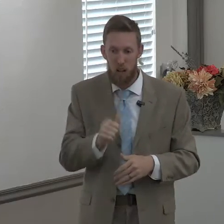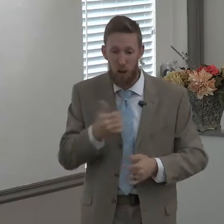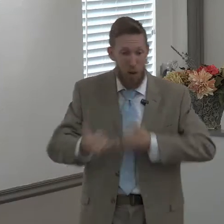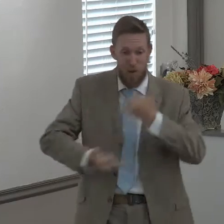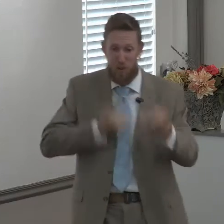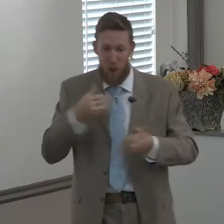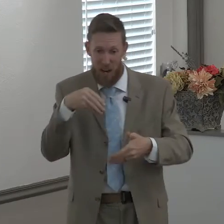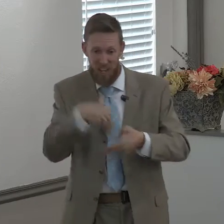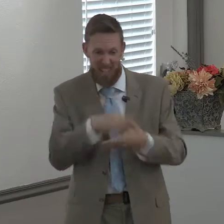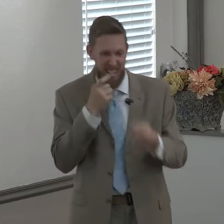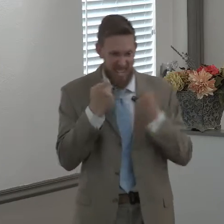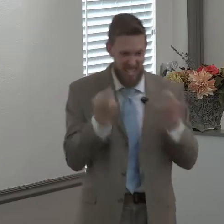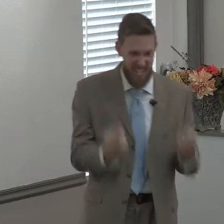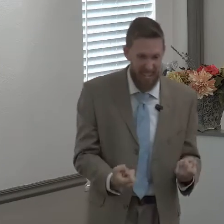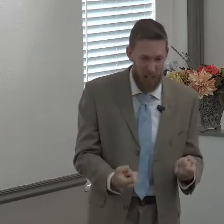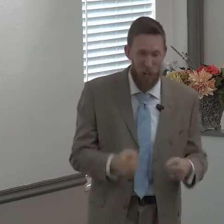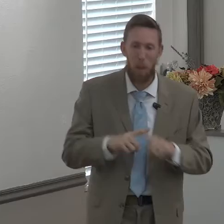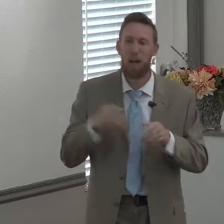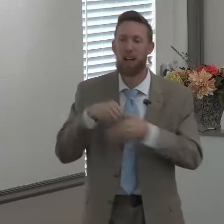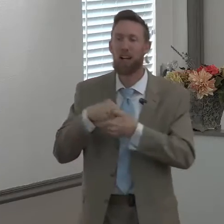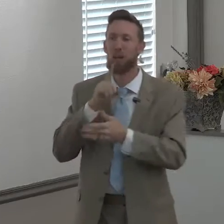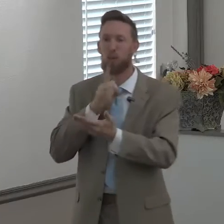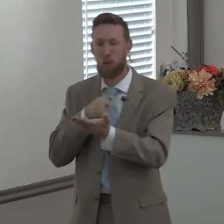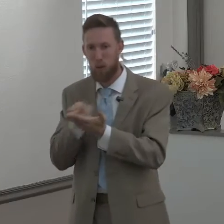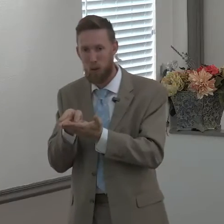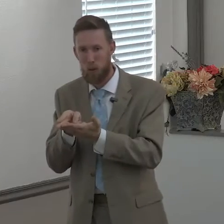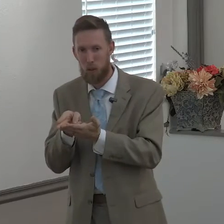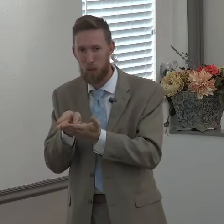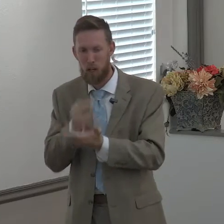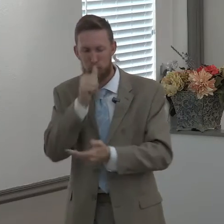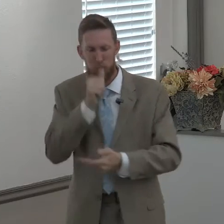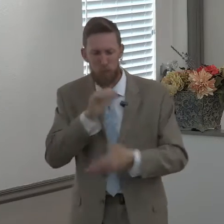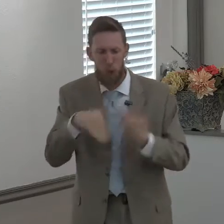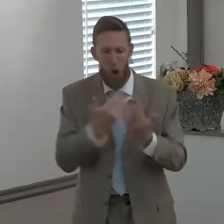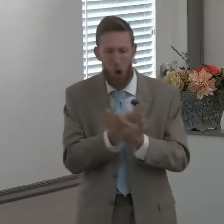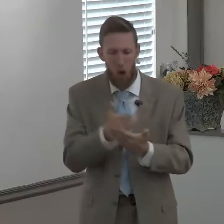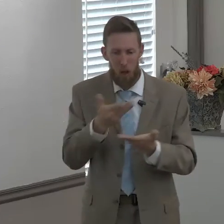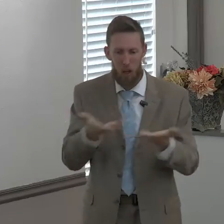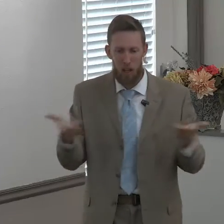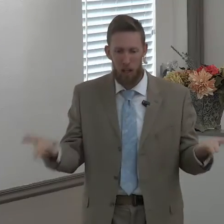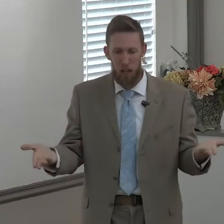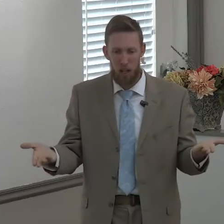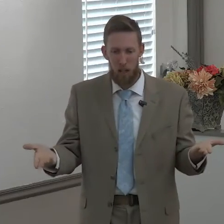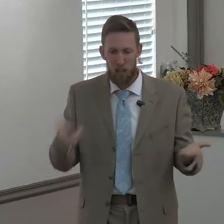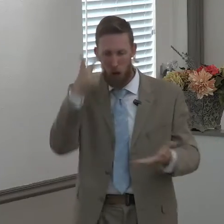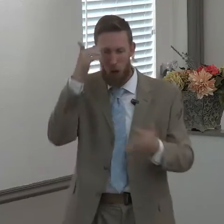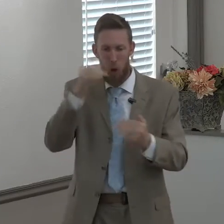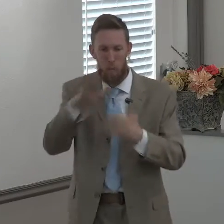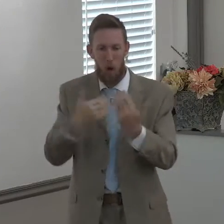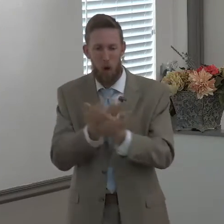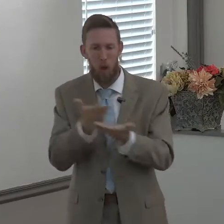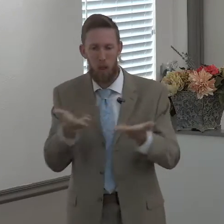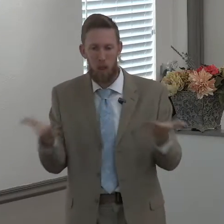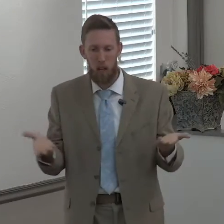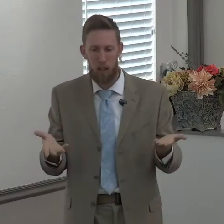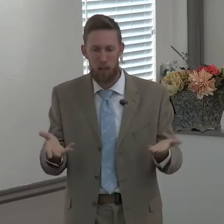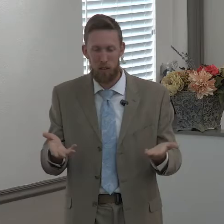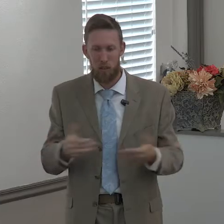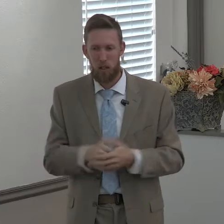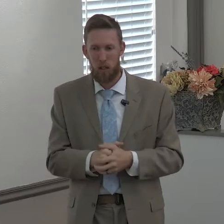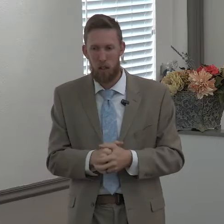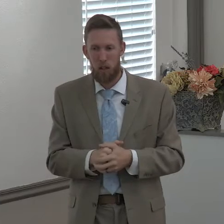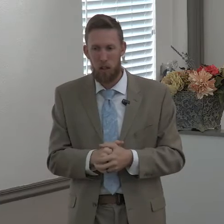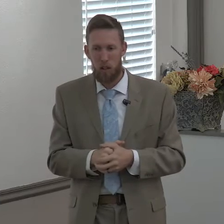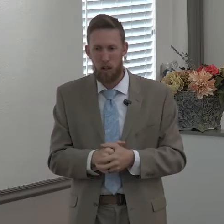easily provoked, thinketh no evil, rejoiceth not in iniquity, but rejoiceth in the